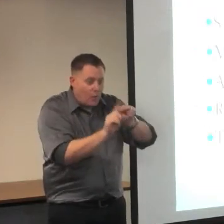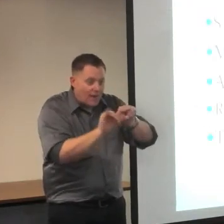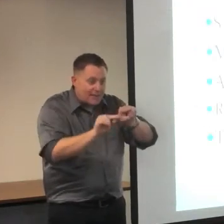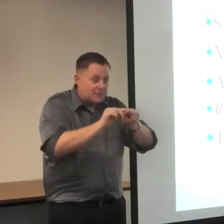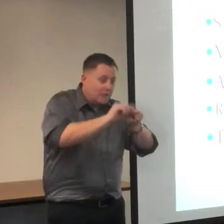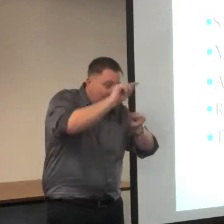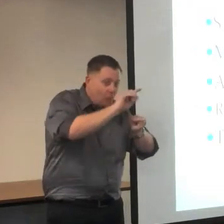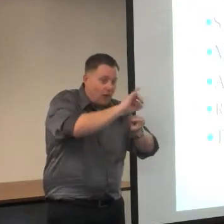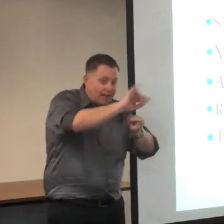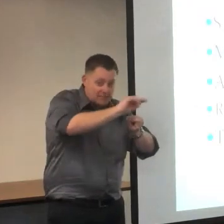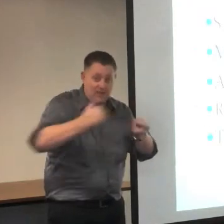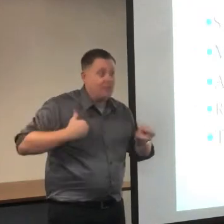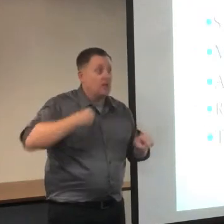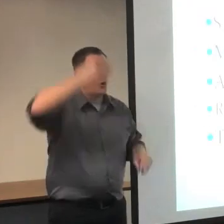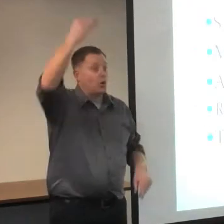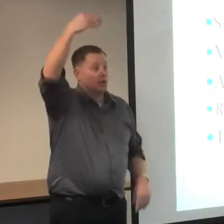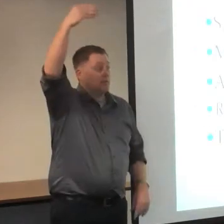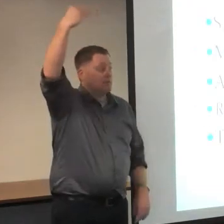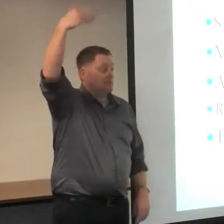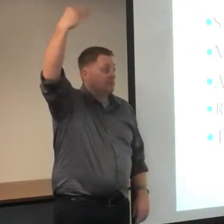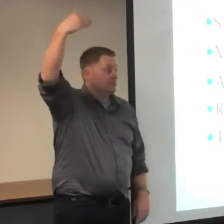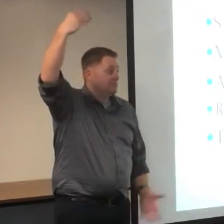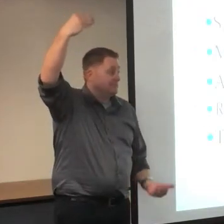me? Thank you.